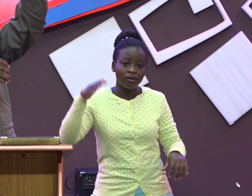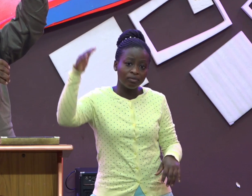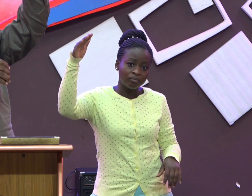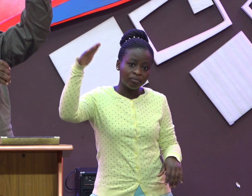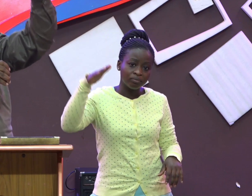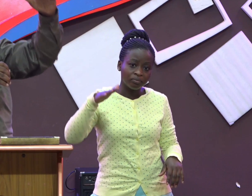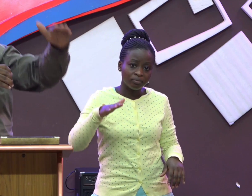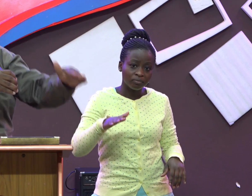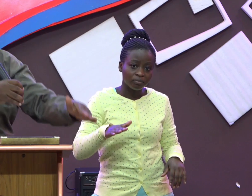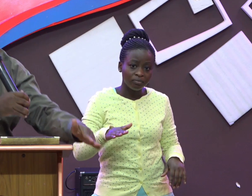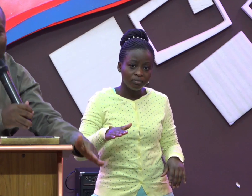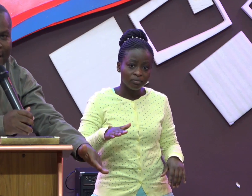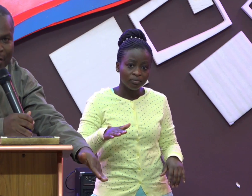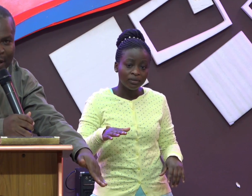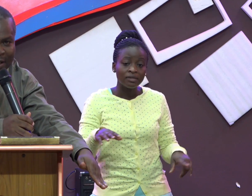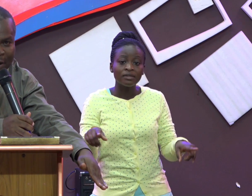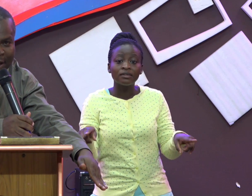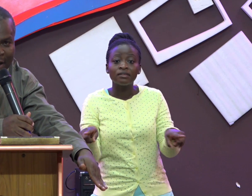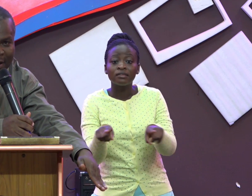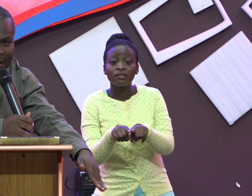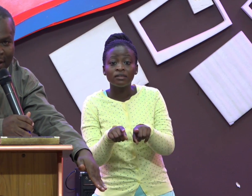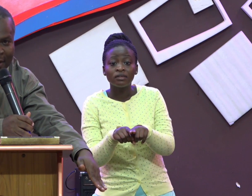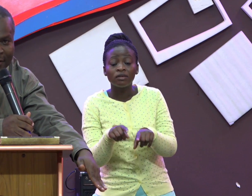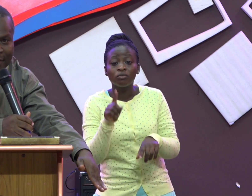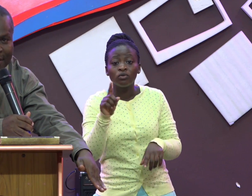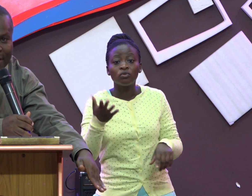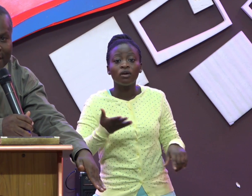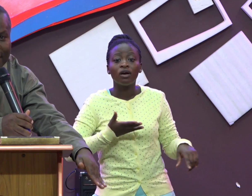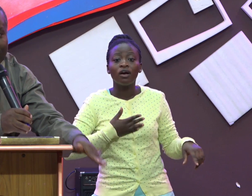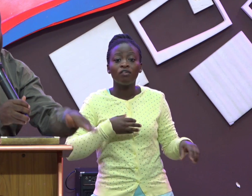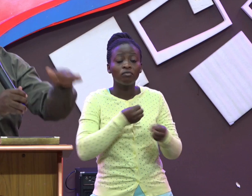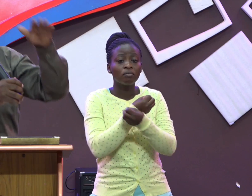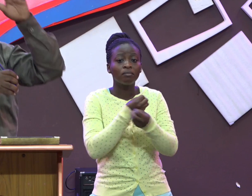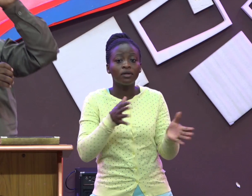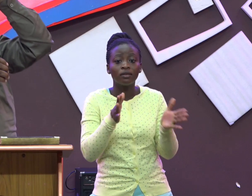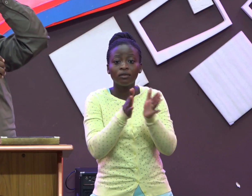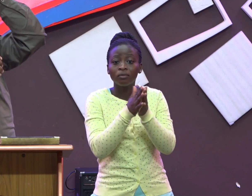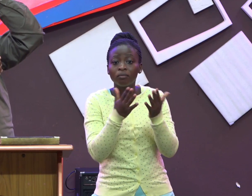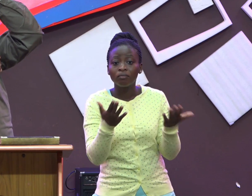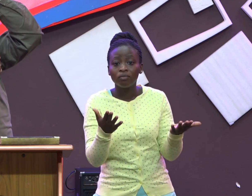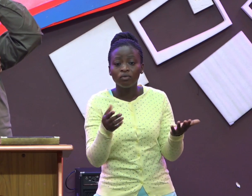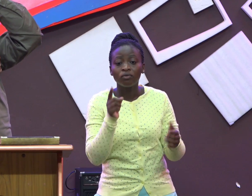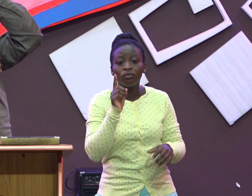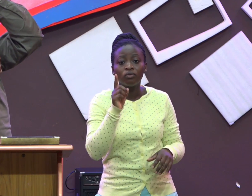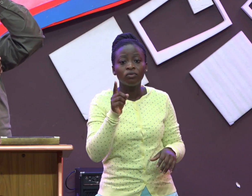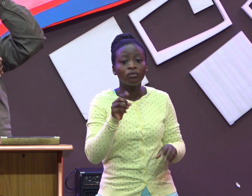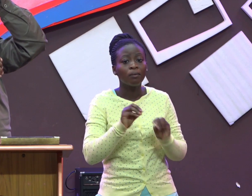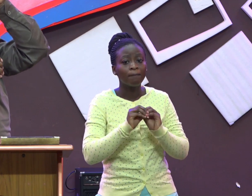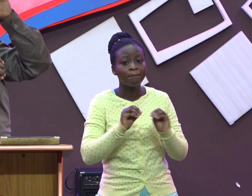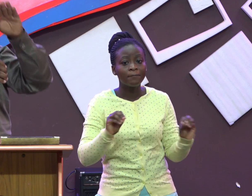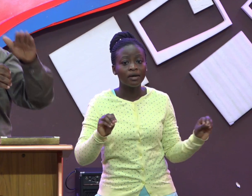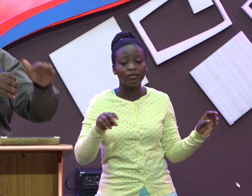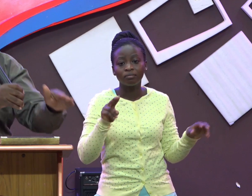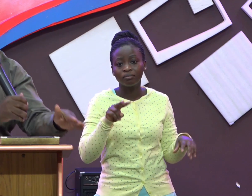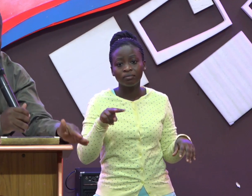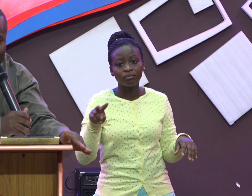However much you have a lot of books, when you're among the uneducated, you're not proud. However much you're